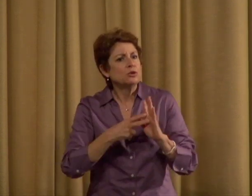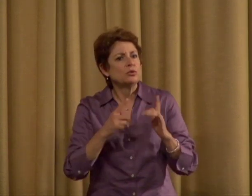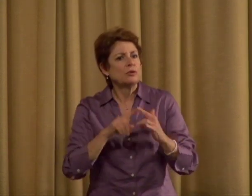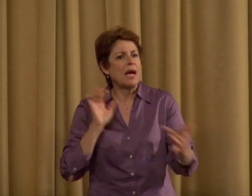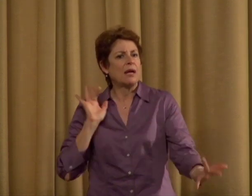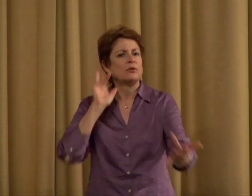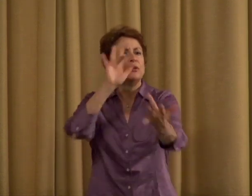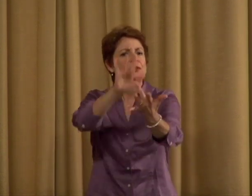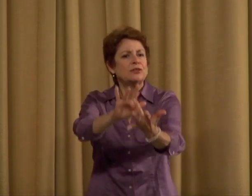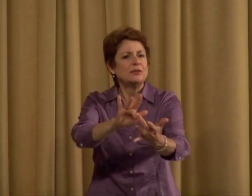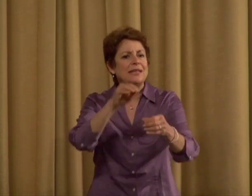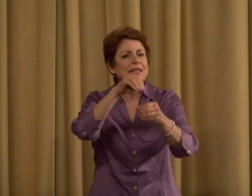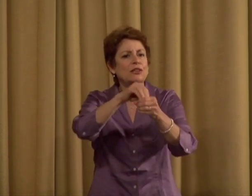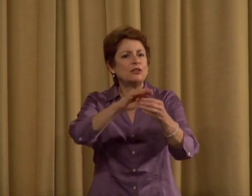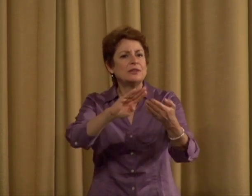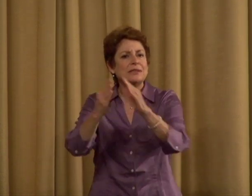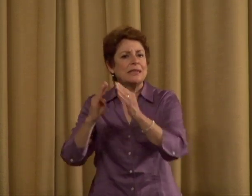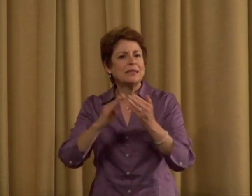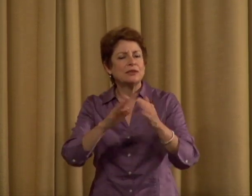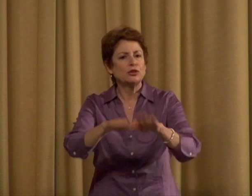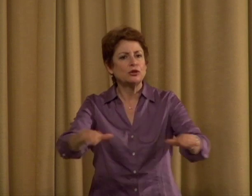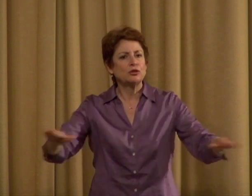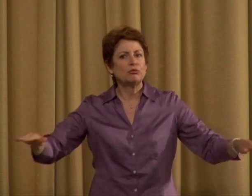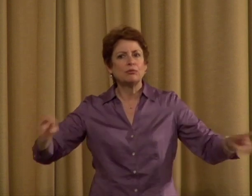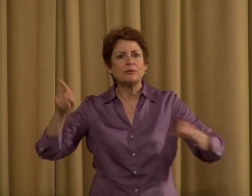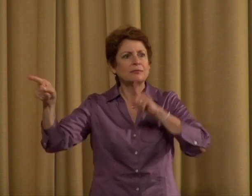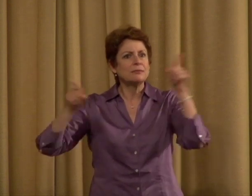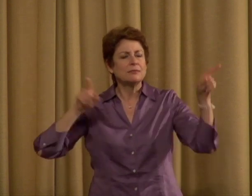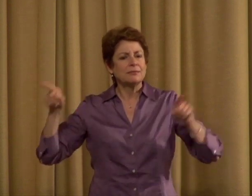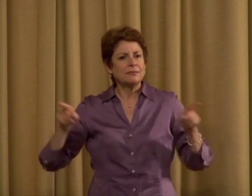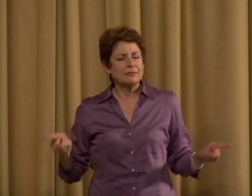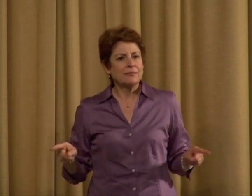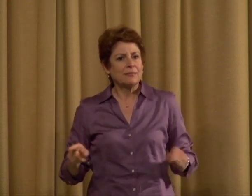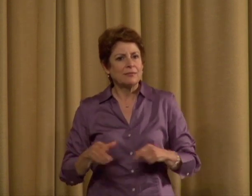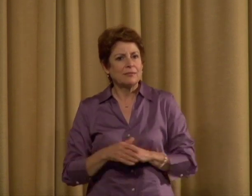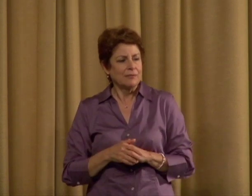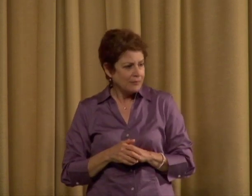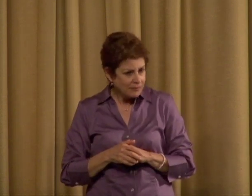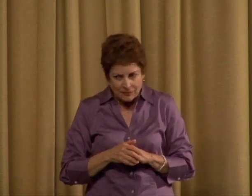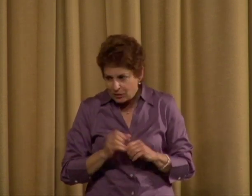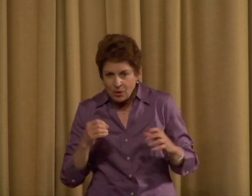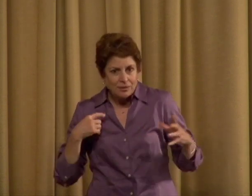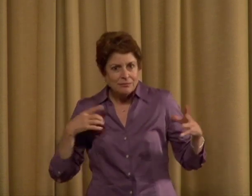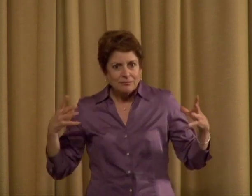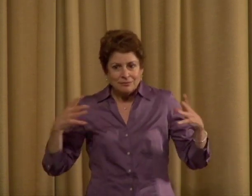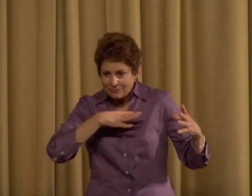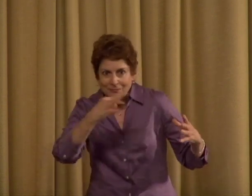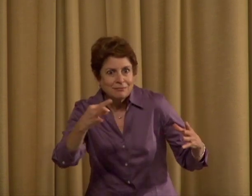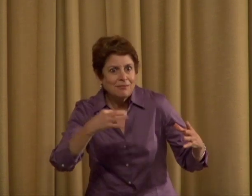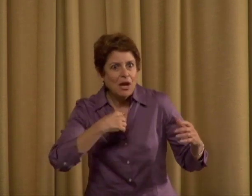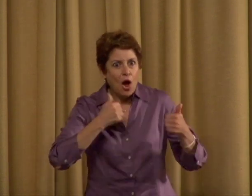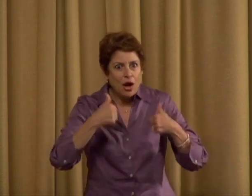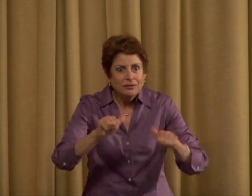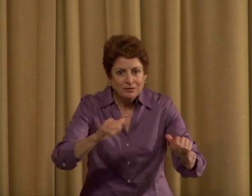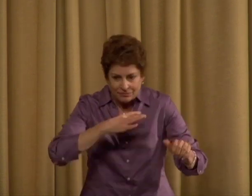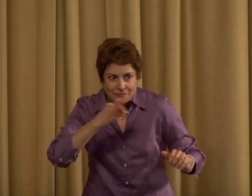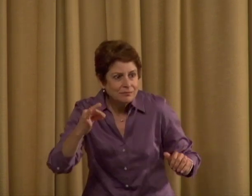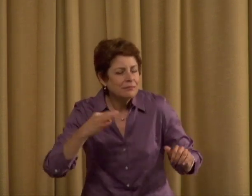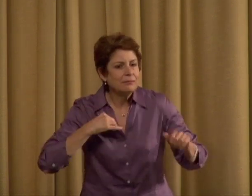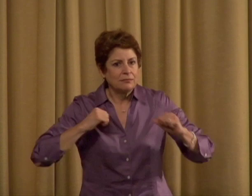The concept of how to reach out to a community, to children across the world. And I was